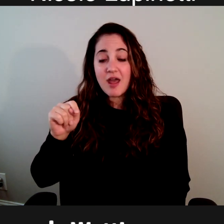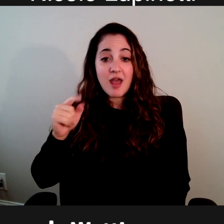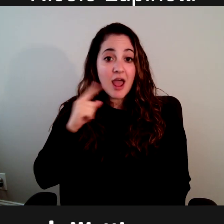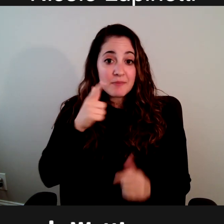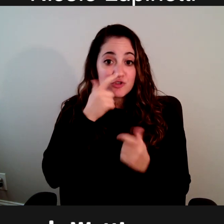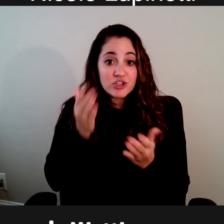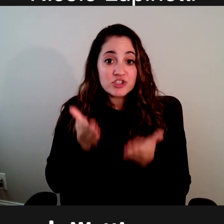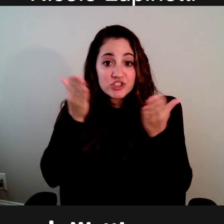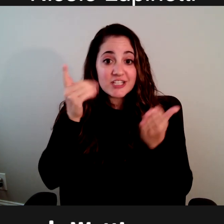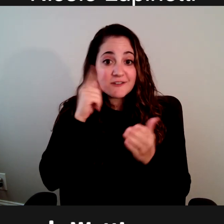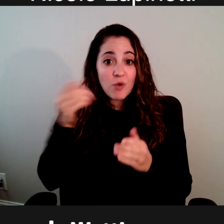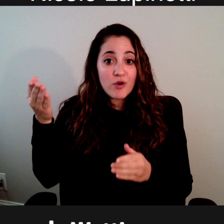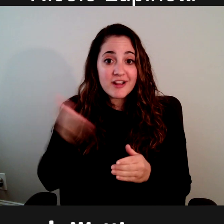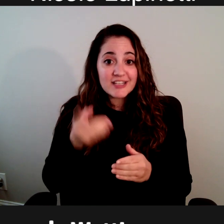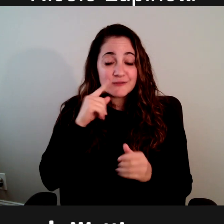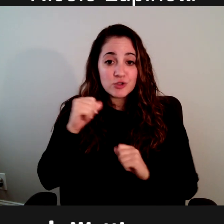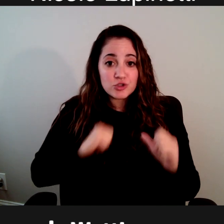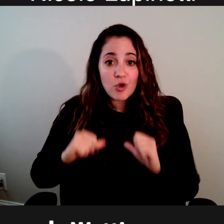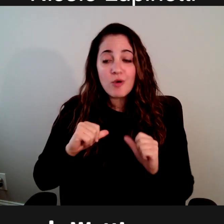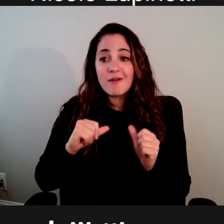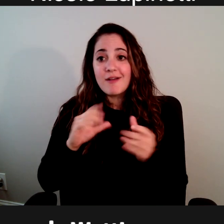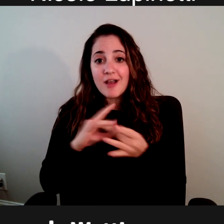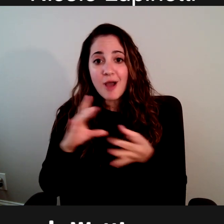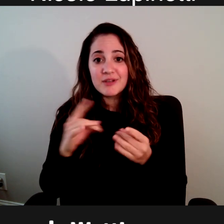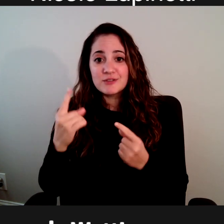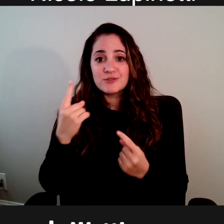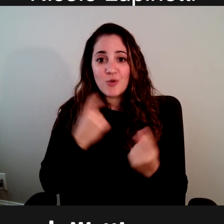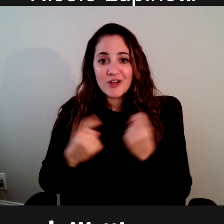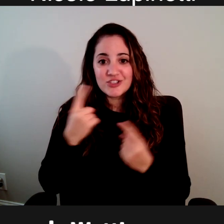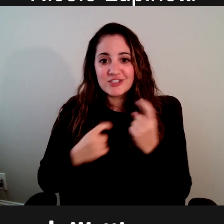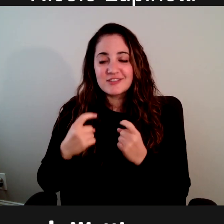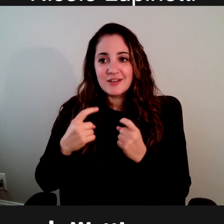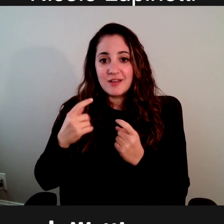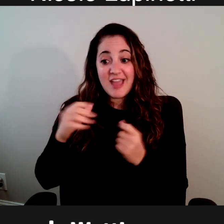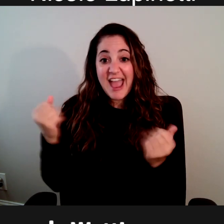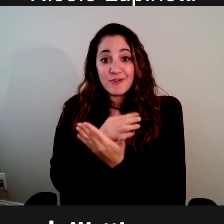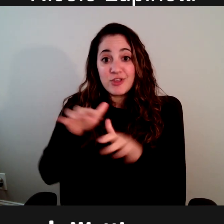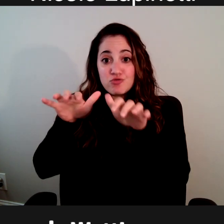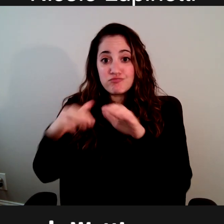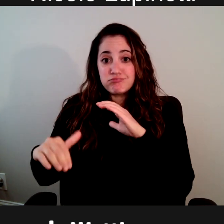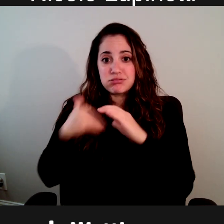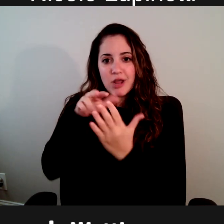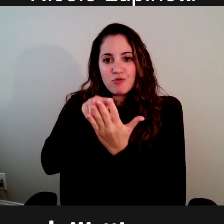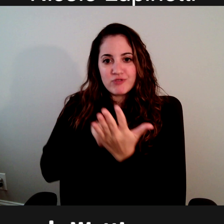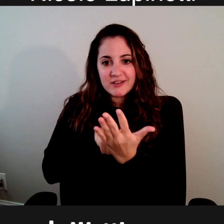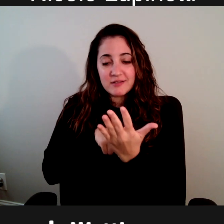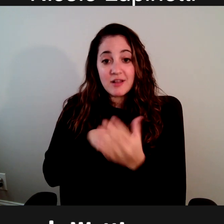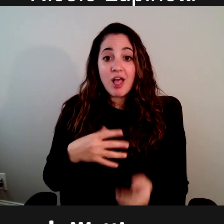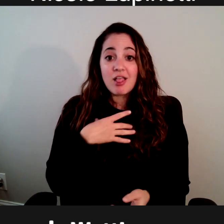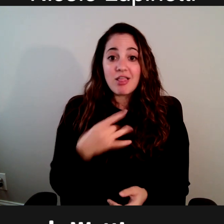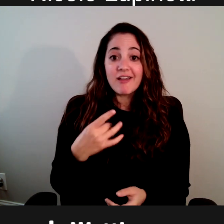dan@onlistening.net. I'm interested in suggestions for guests for the show, comments, questions. I'm going to read everything that you